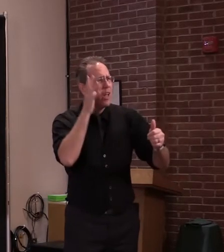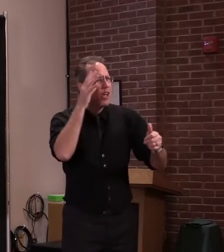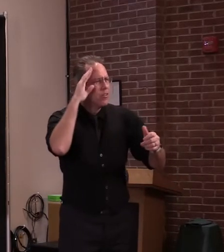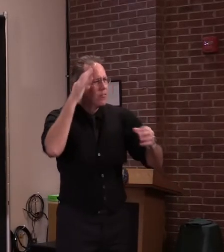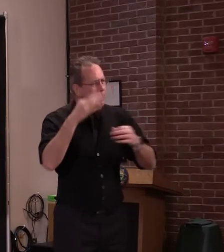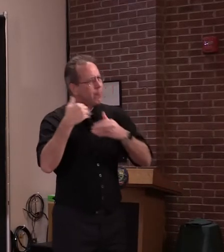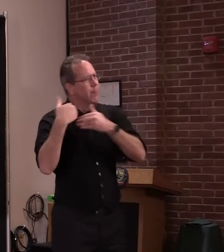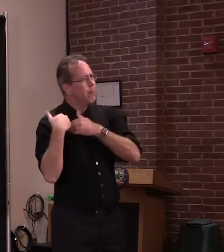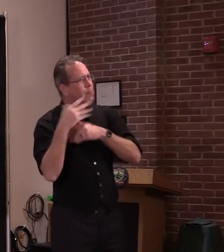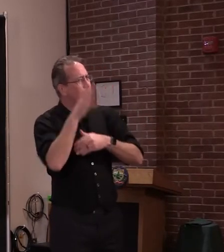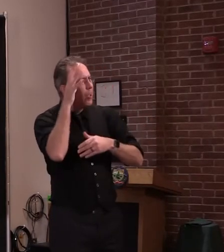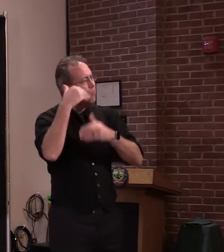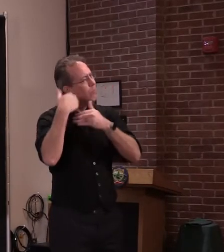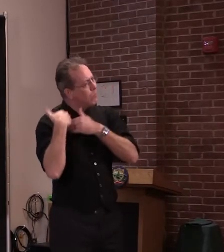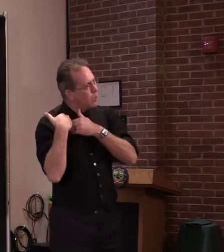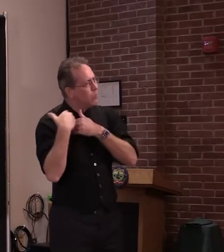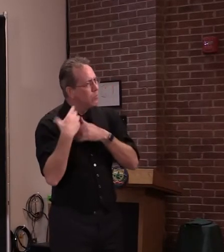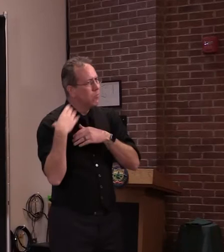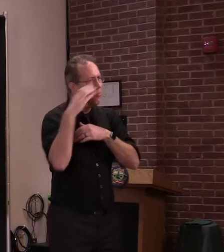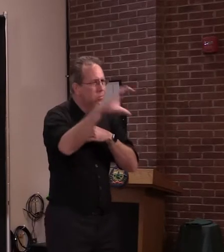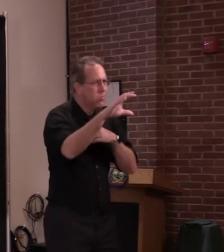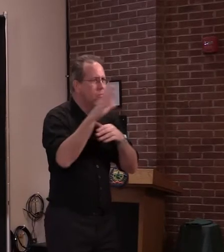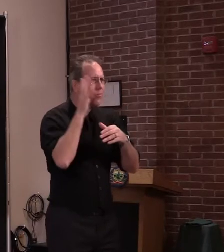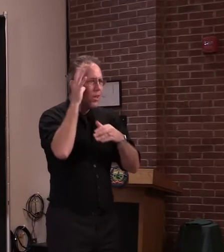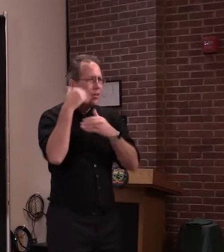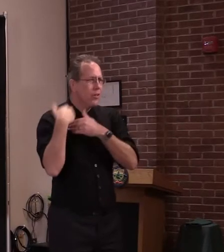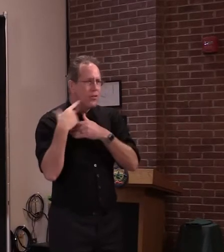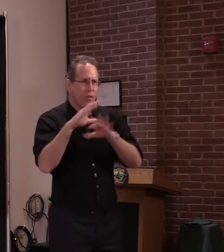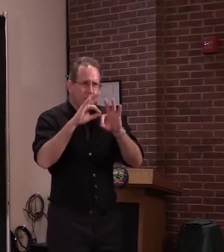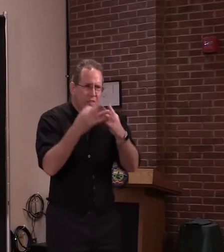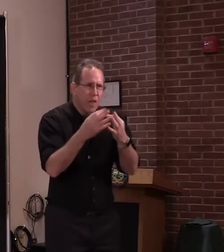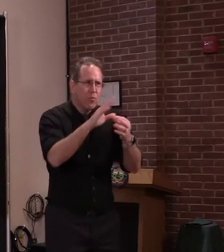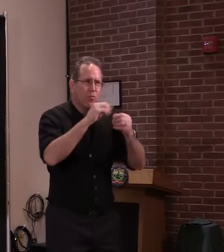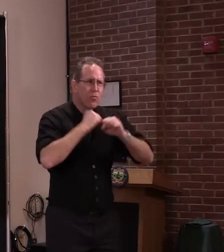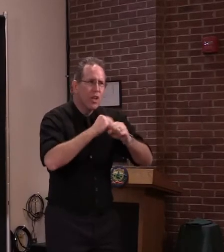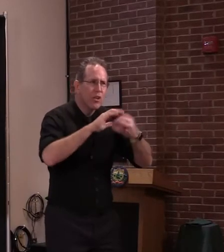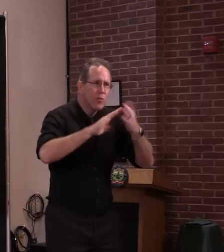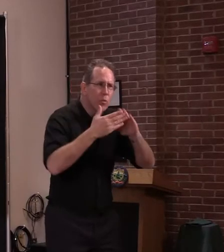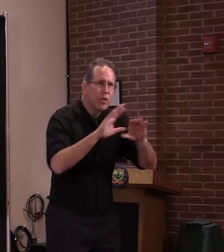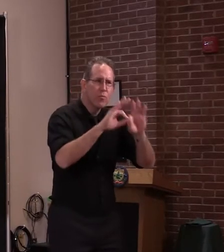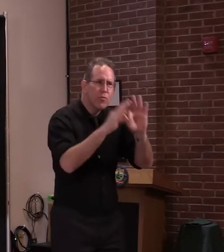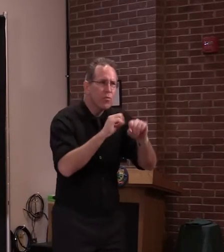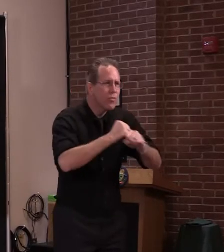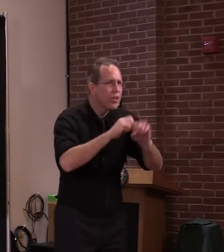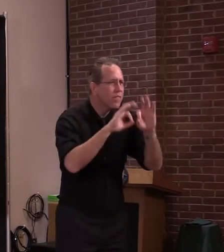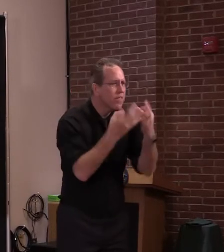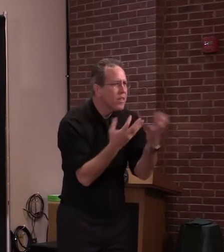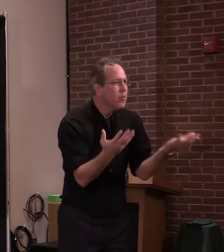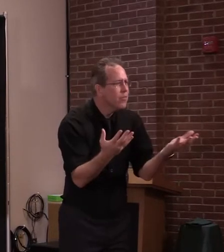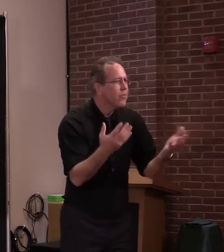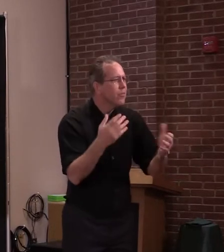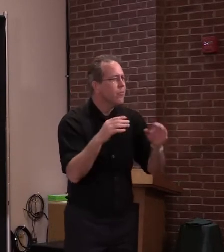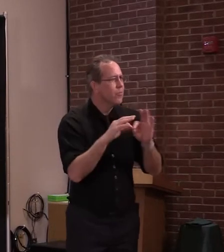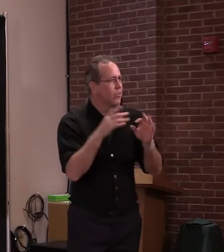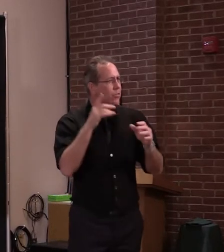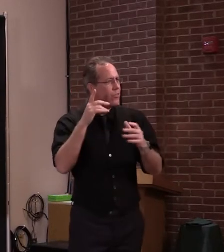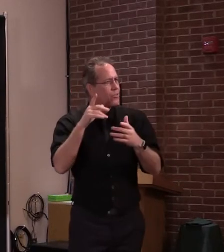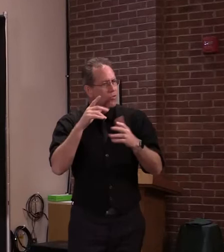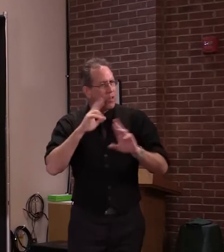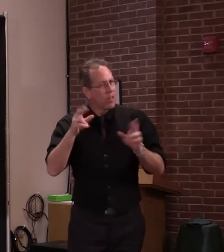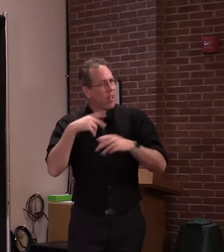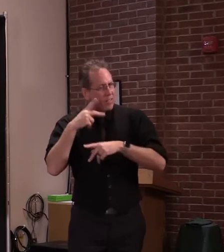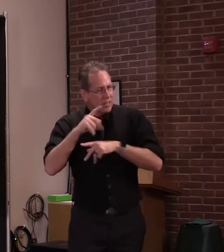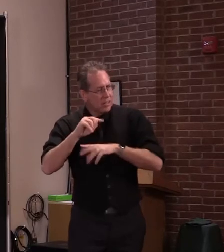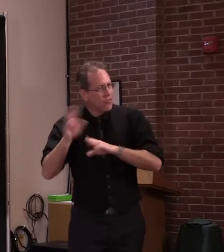we certainly want to advocate. We want to be able to have the tests available for those who are willing to test their